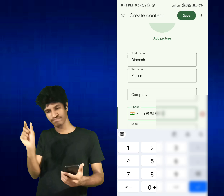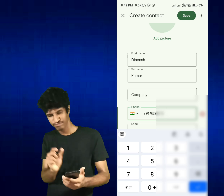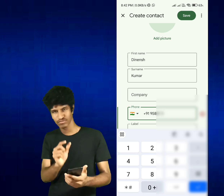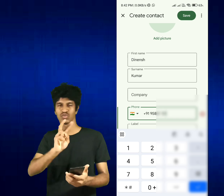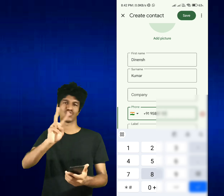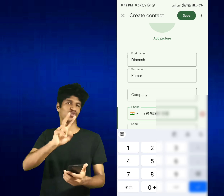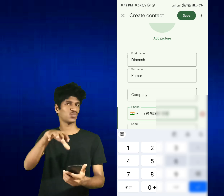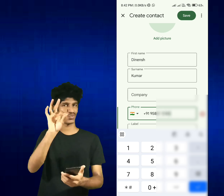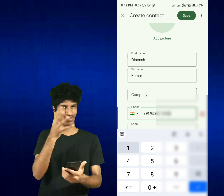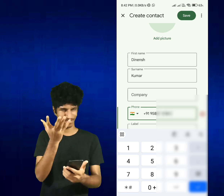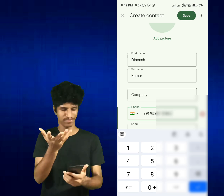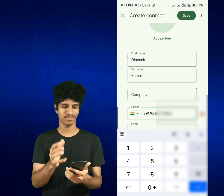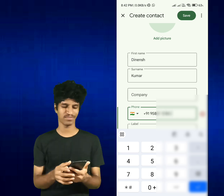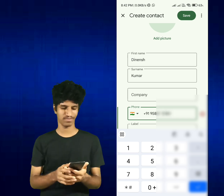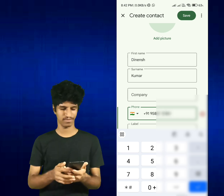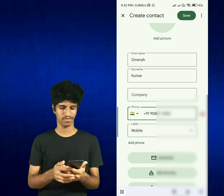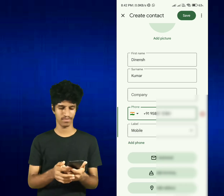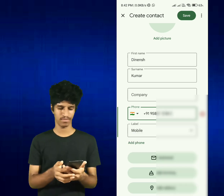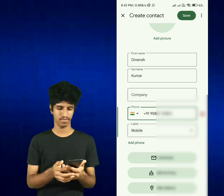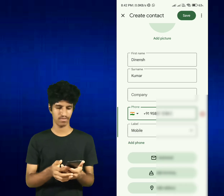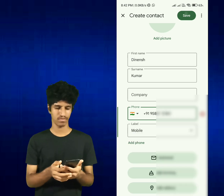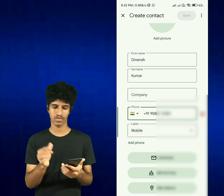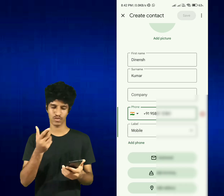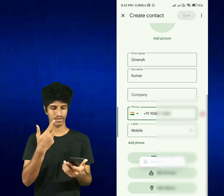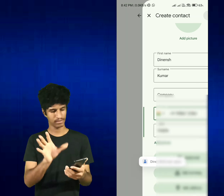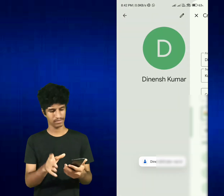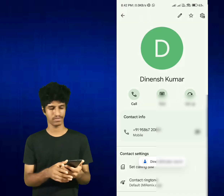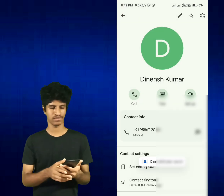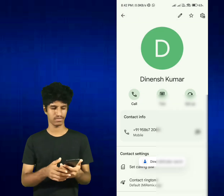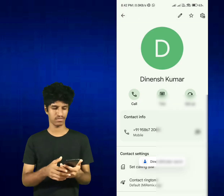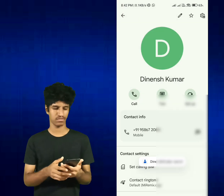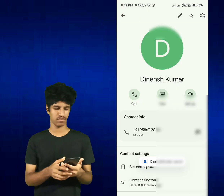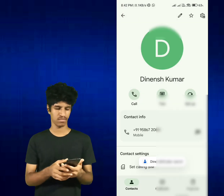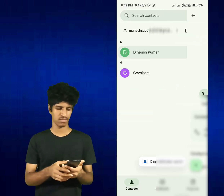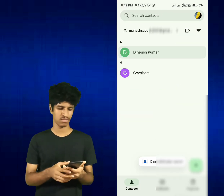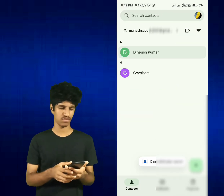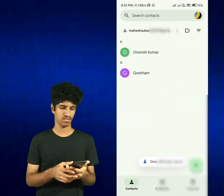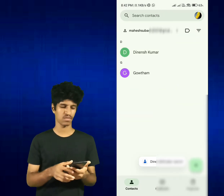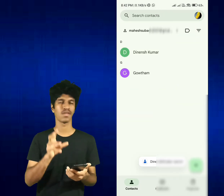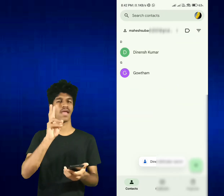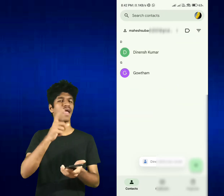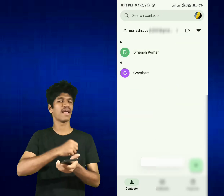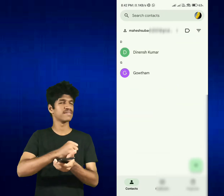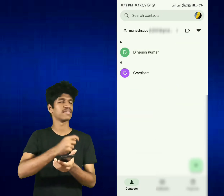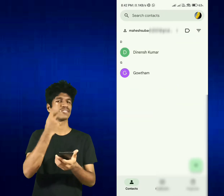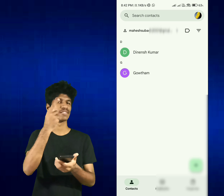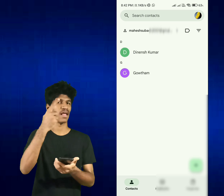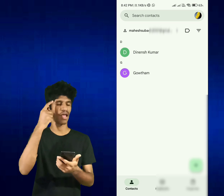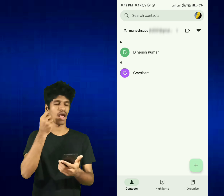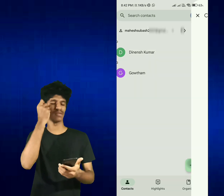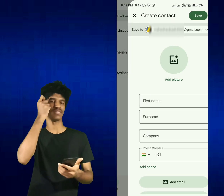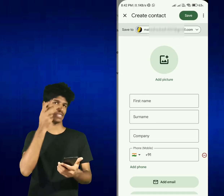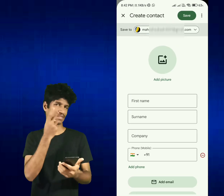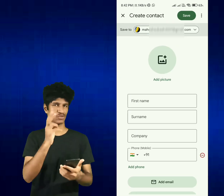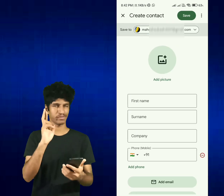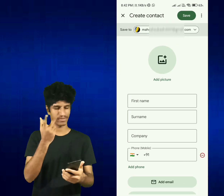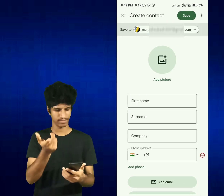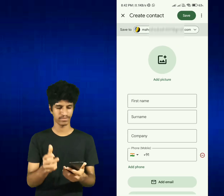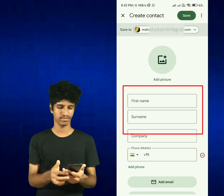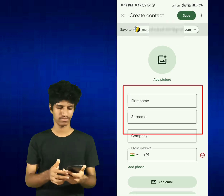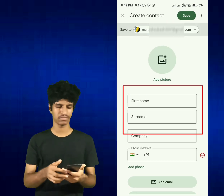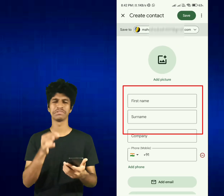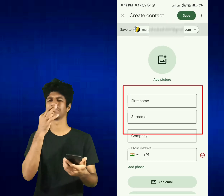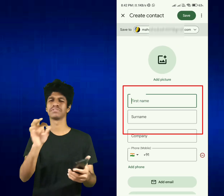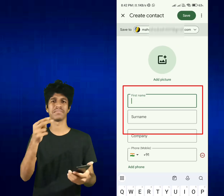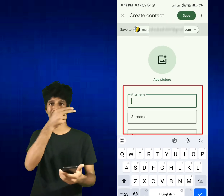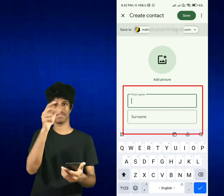then. Got one life, I won't regret it. I will fight until I get it. I'll look back one day from heaven and say, damn, I learned some lessons. And say, damn, I had no